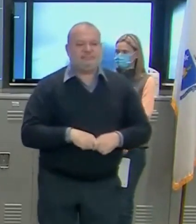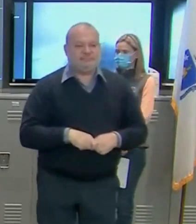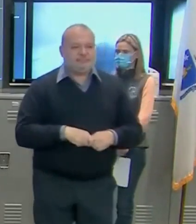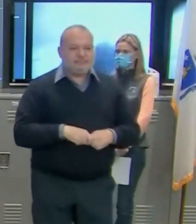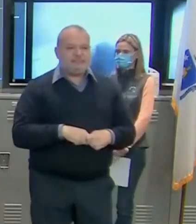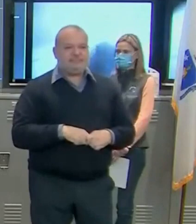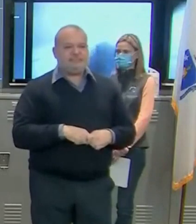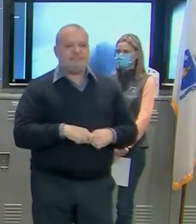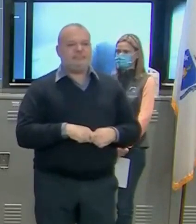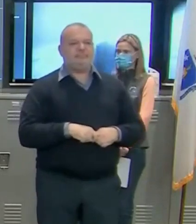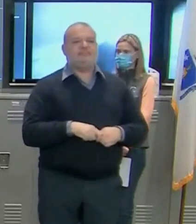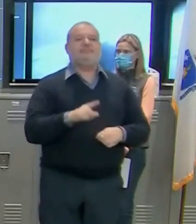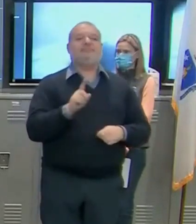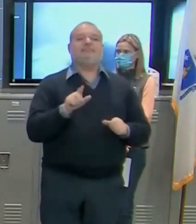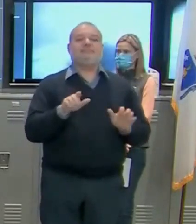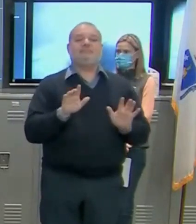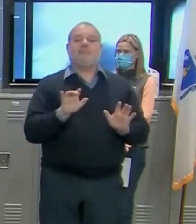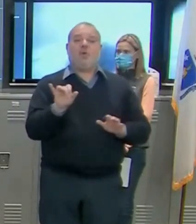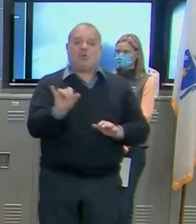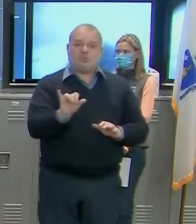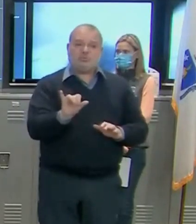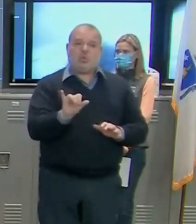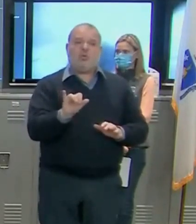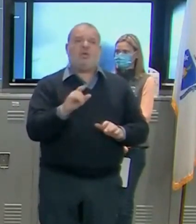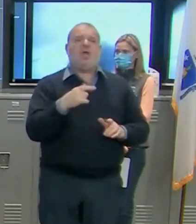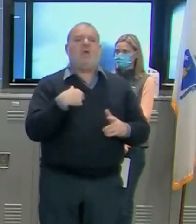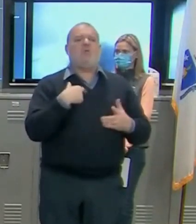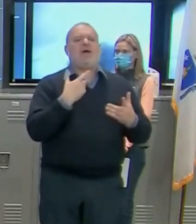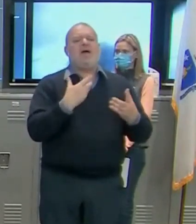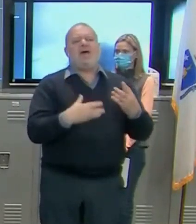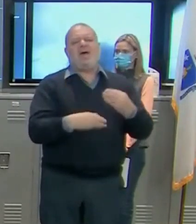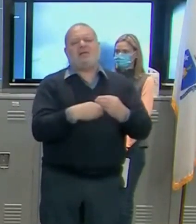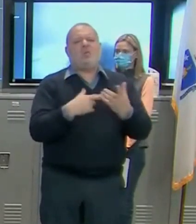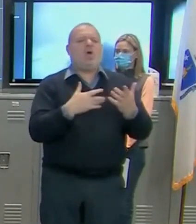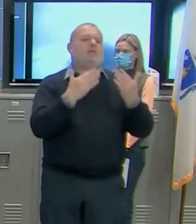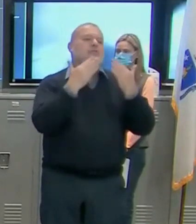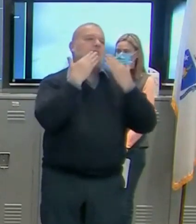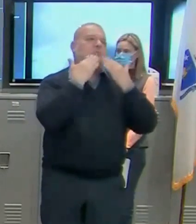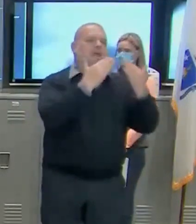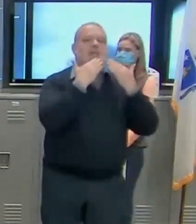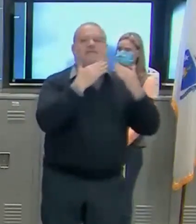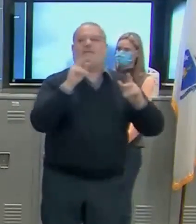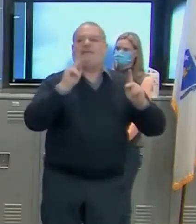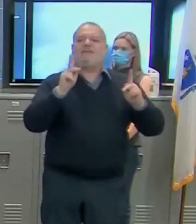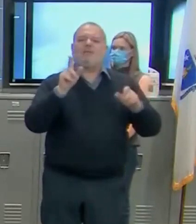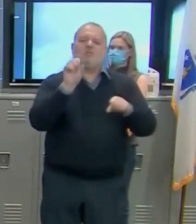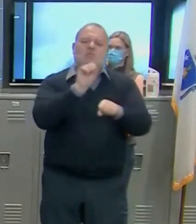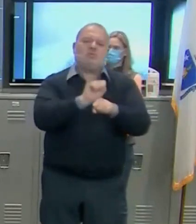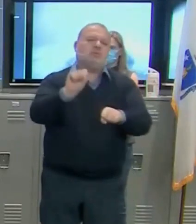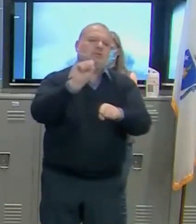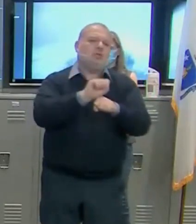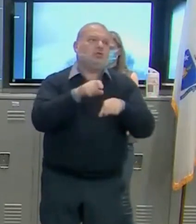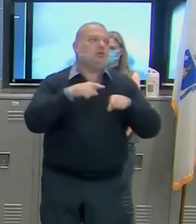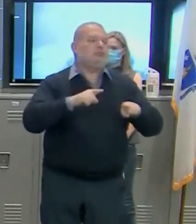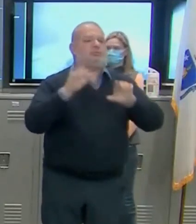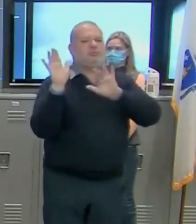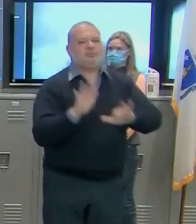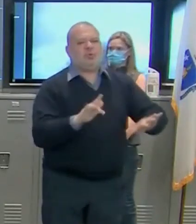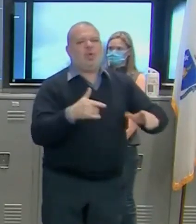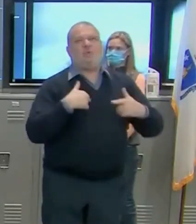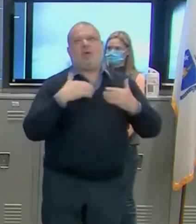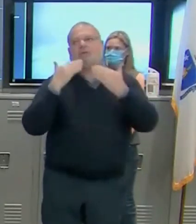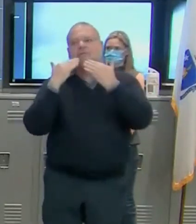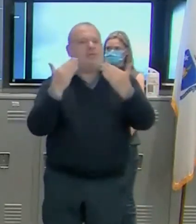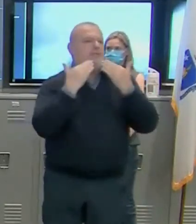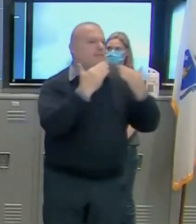close, as my colleagues have, thanking everyone who's worked so hard throughout this snowstorm. Really want to thank the folks at